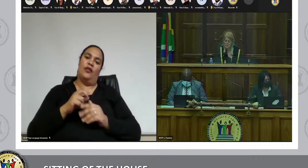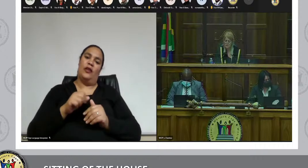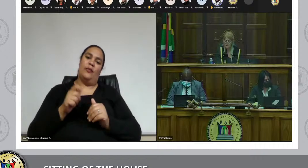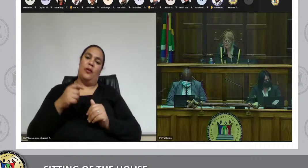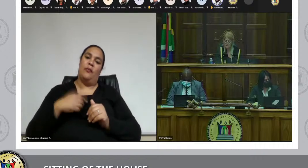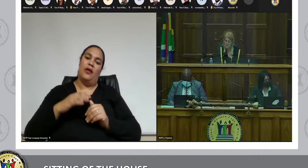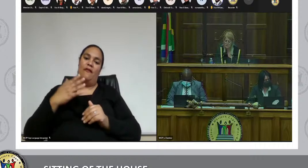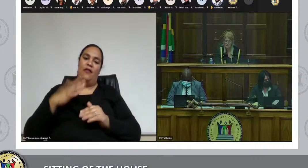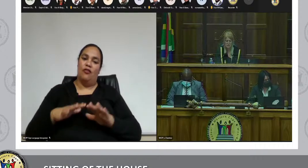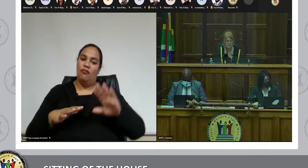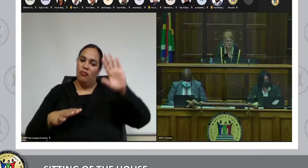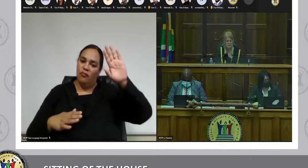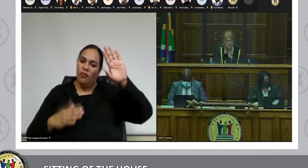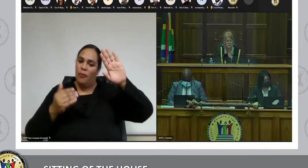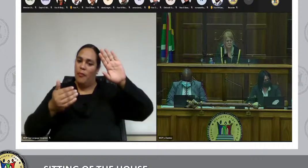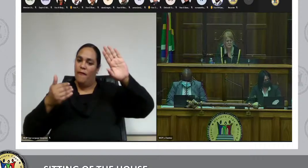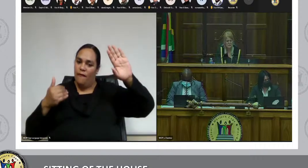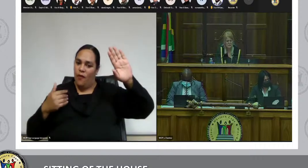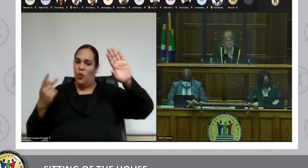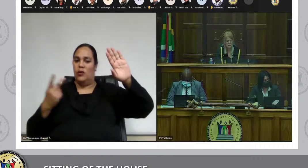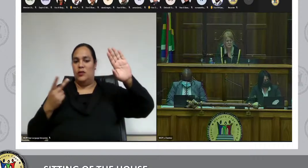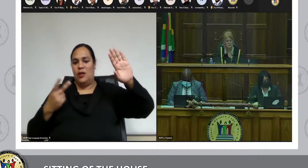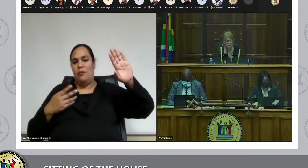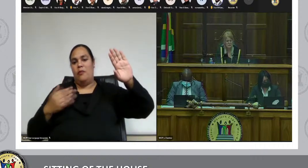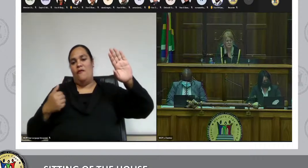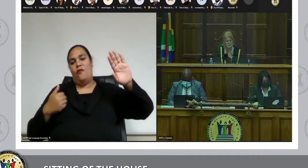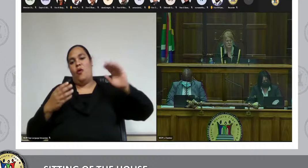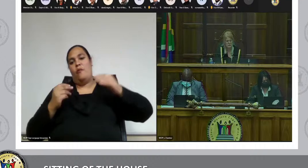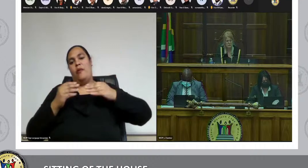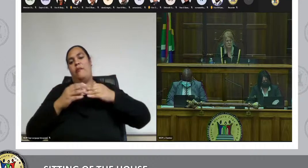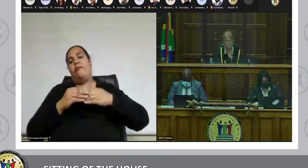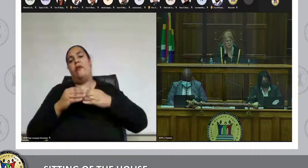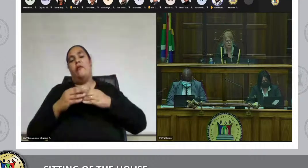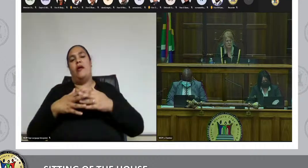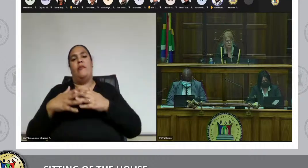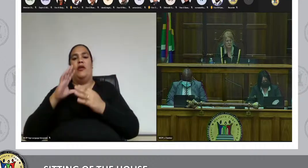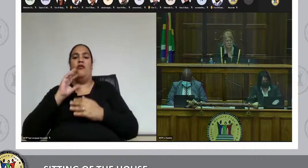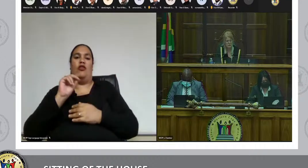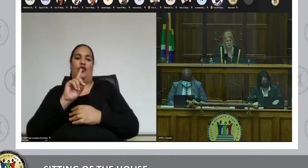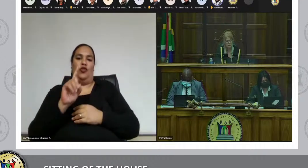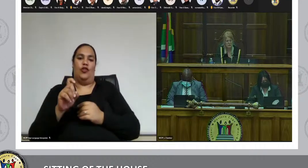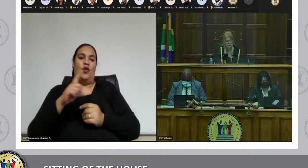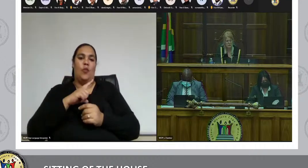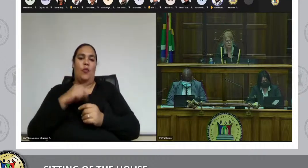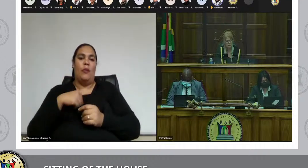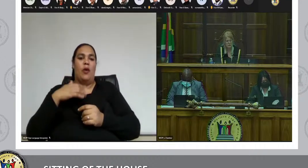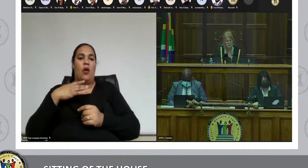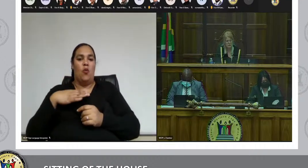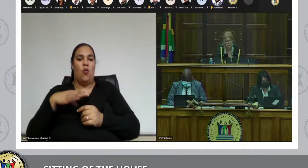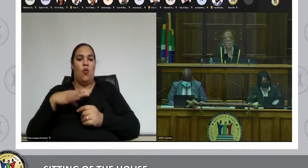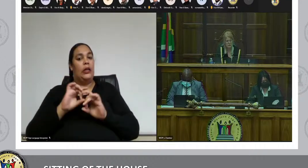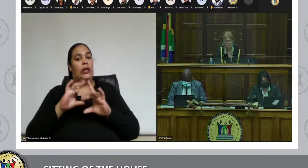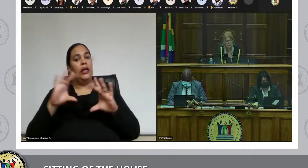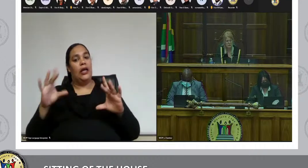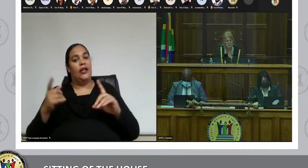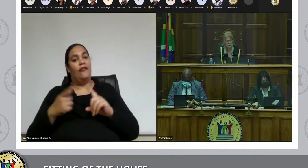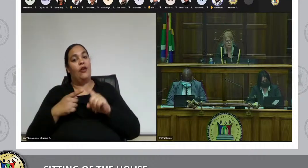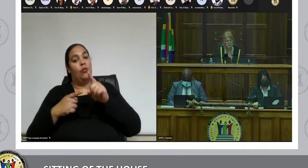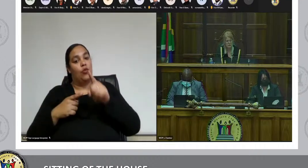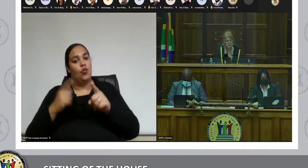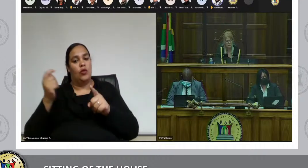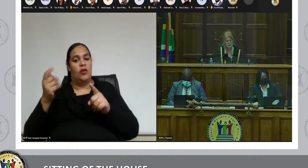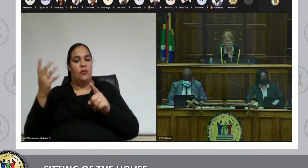raised my hand earlier, even before Member America asked the question, because I wanted to get clarity from you, Speaker, because